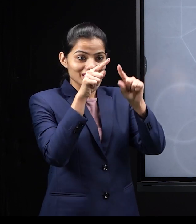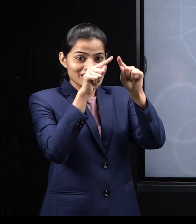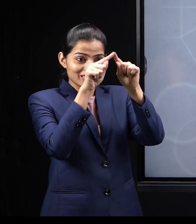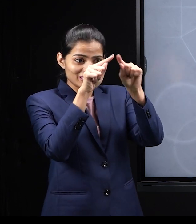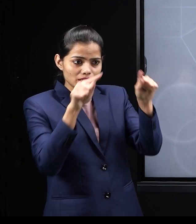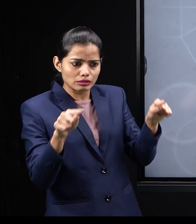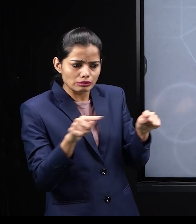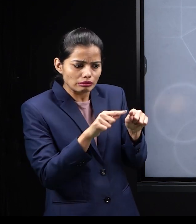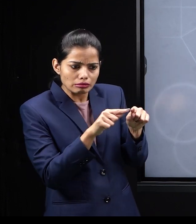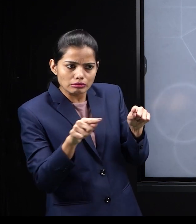side side side,